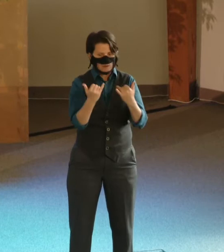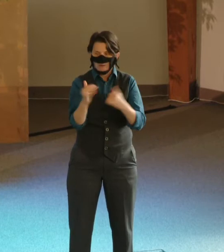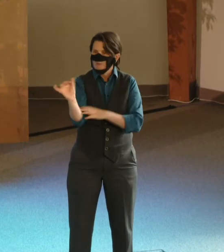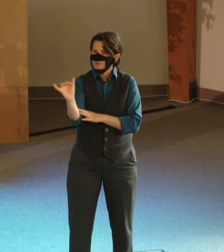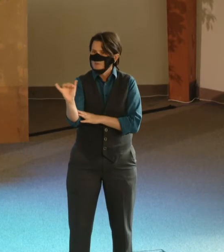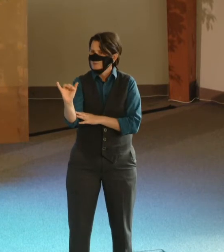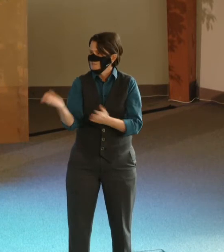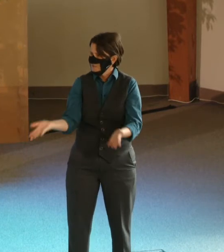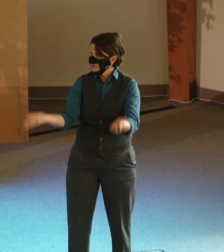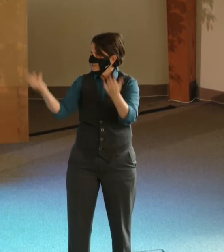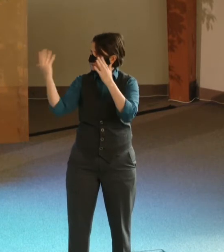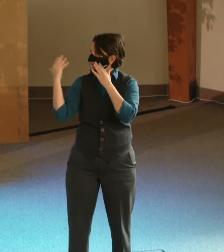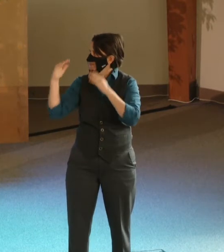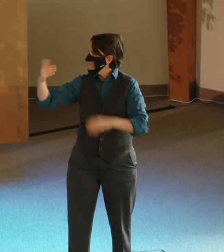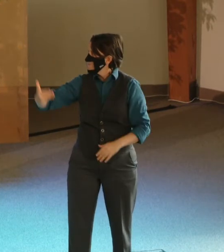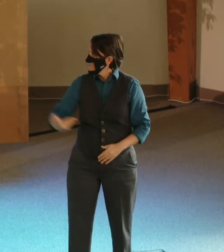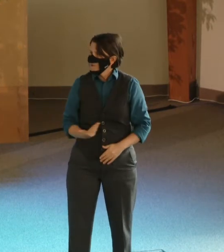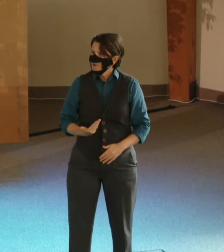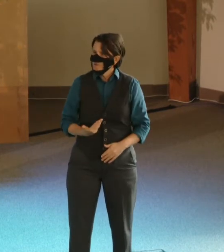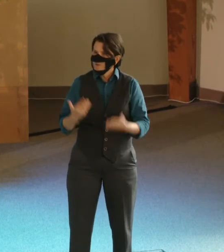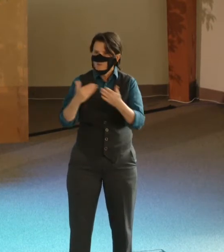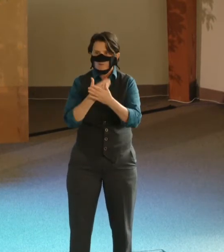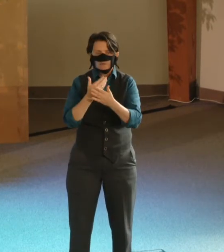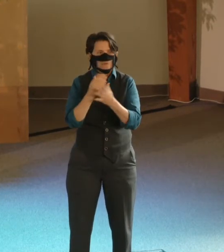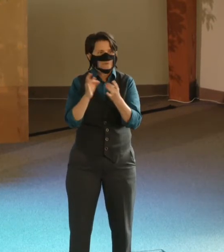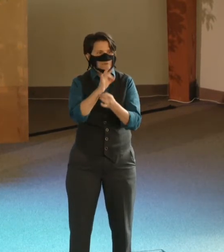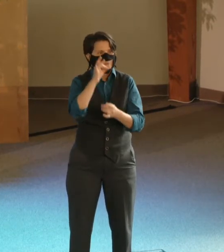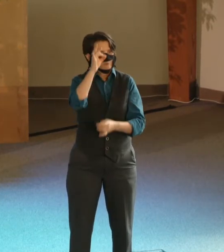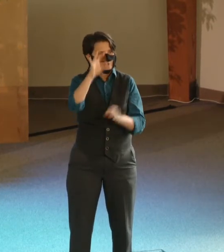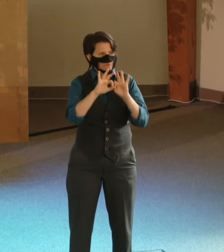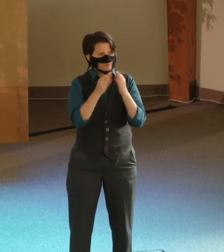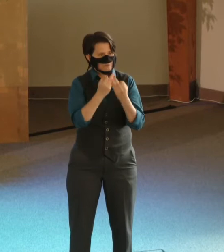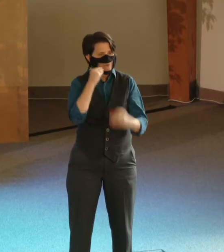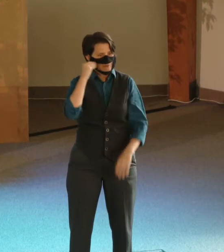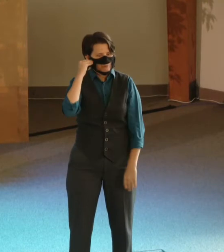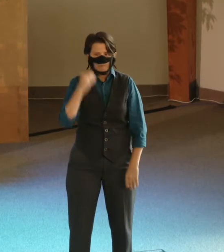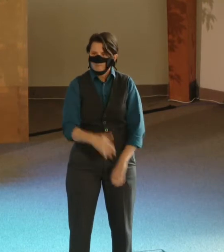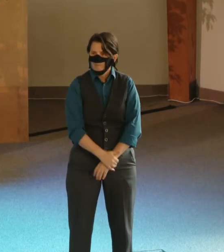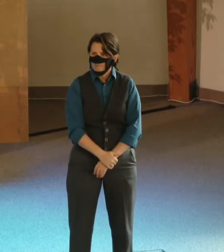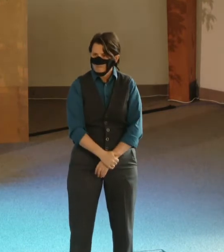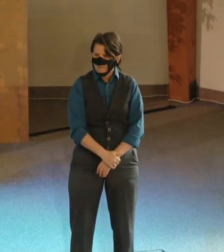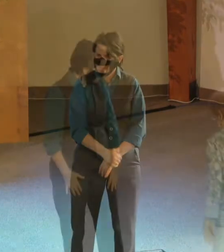Please come on up and be welcomed into your new spiritual family home.